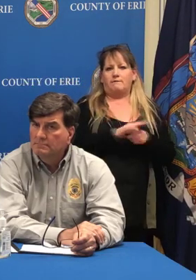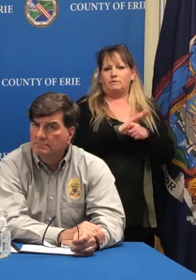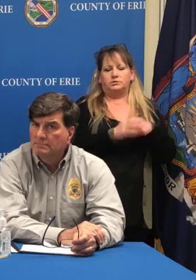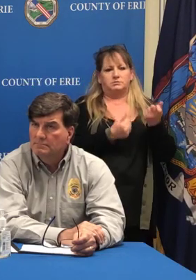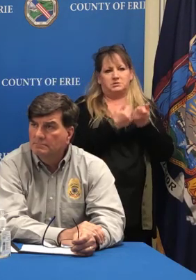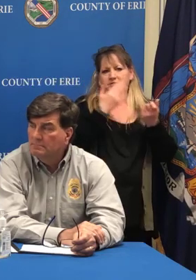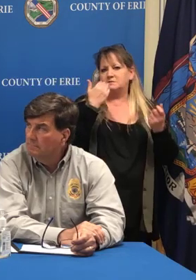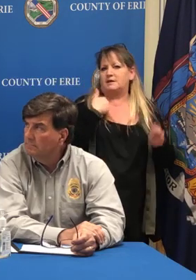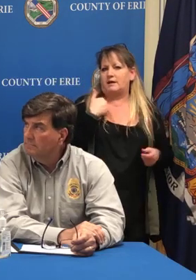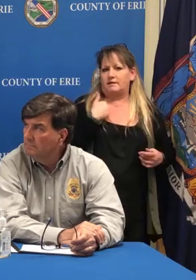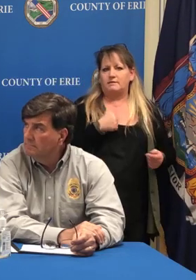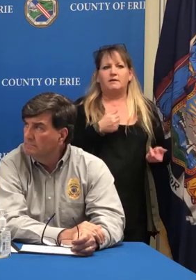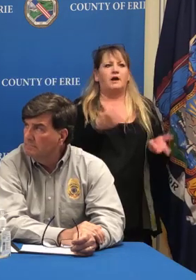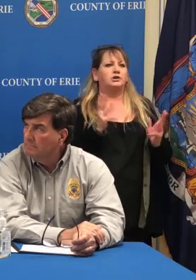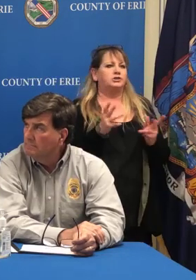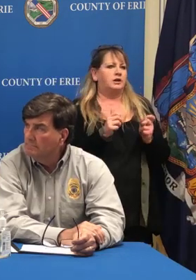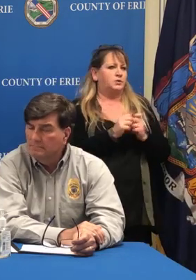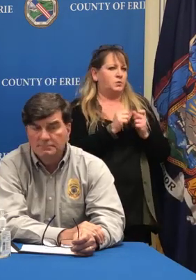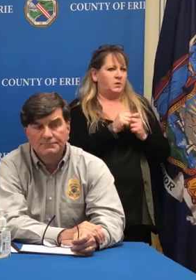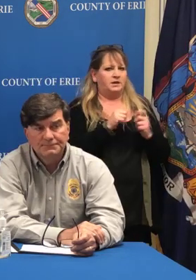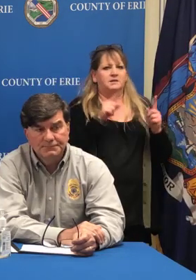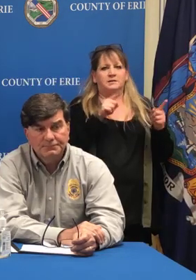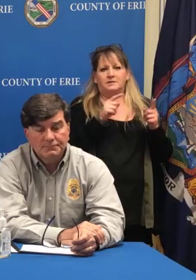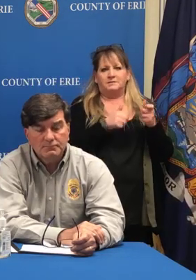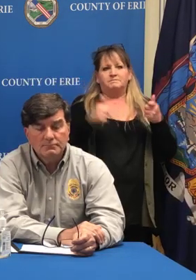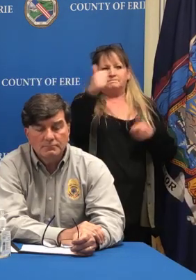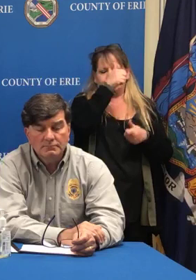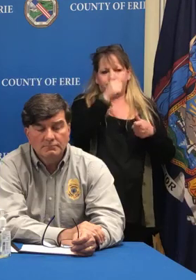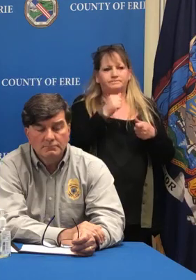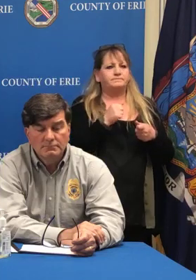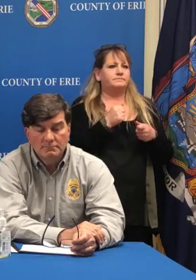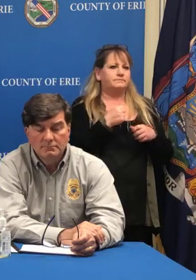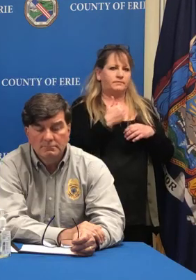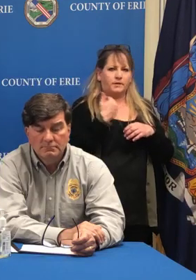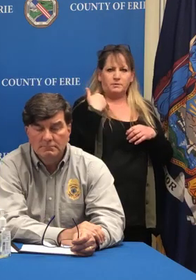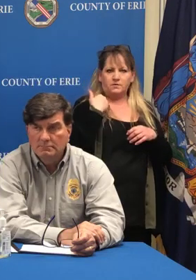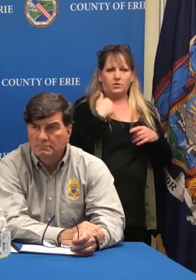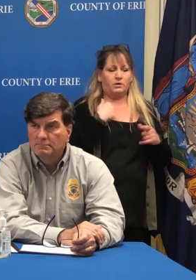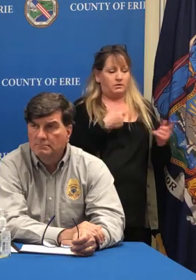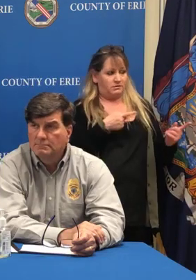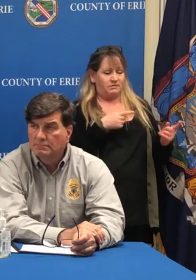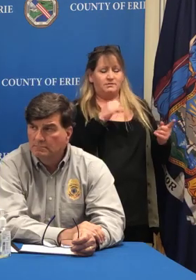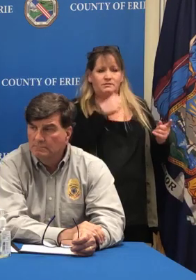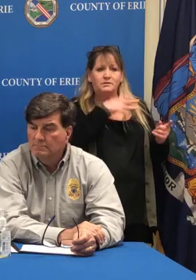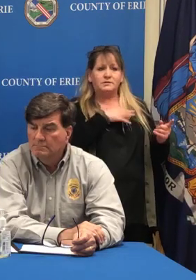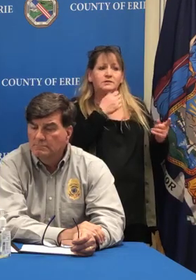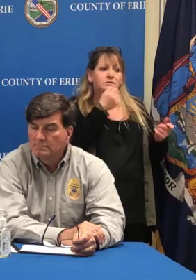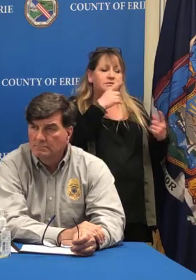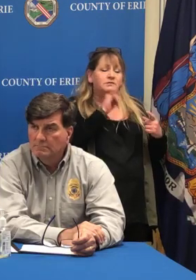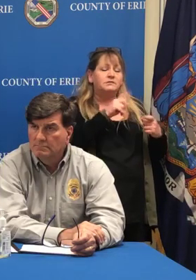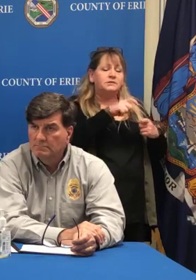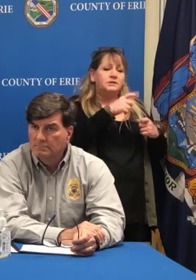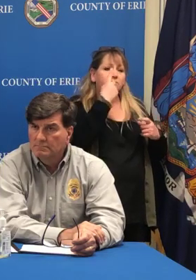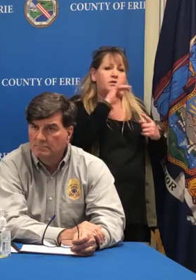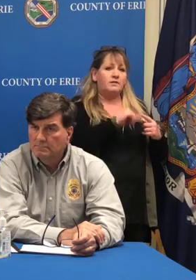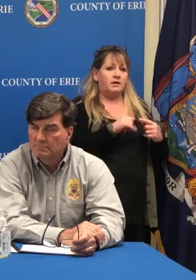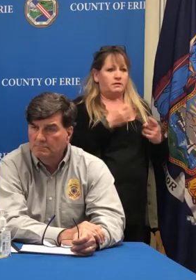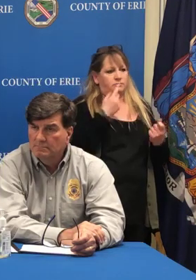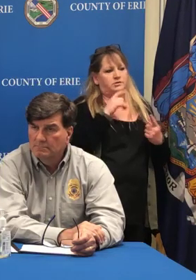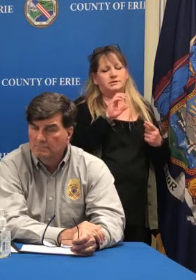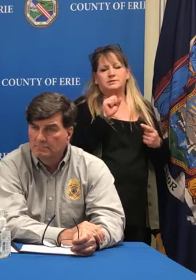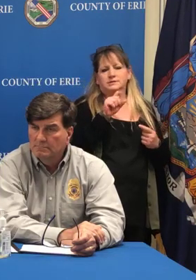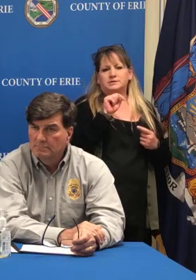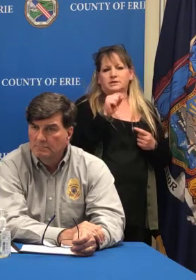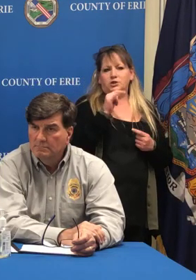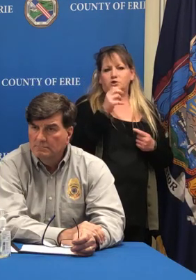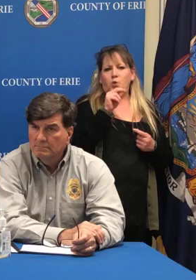Cheektowaga Supervisor Diane Benchikowski about this earlier. She understands the need for this, and she understands that St. Joe's is a great place